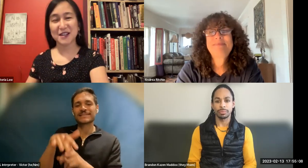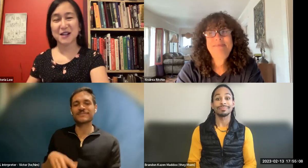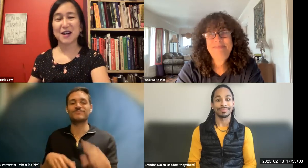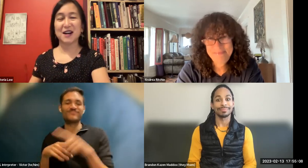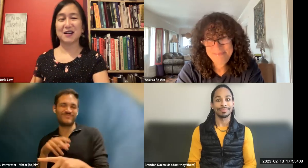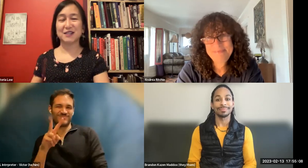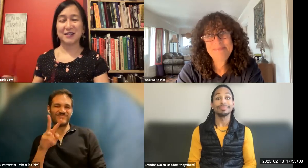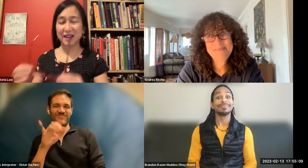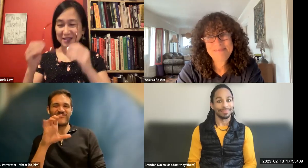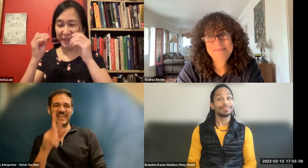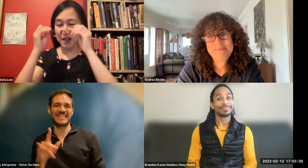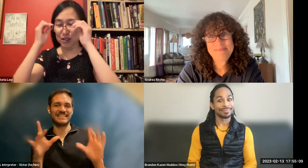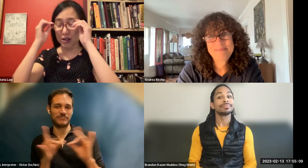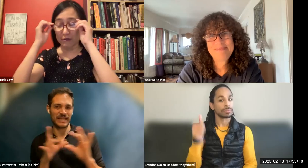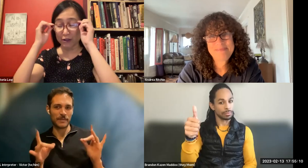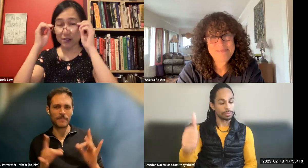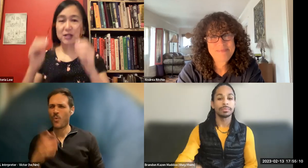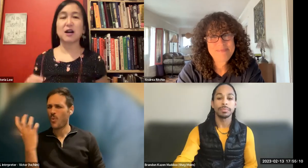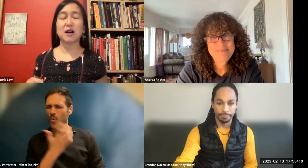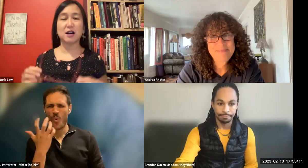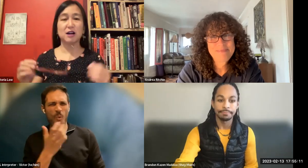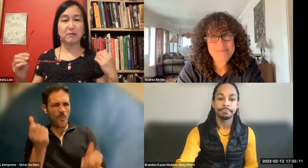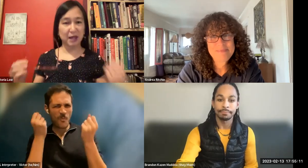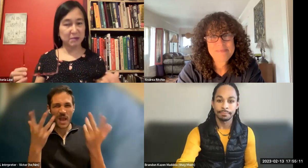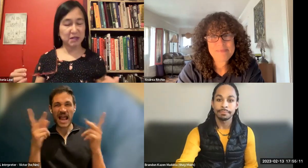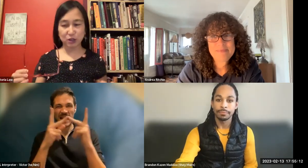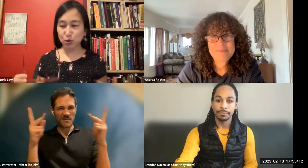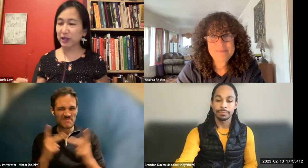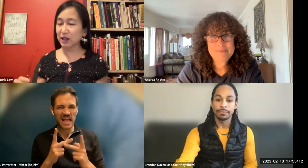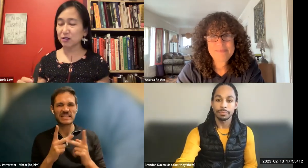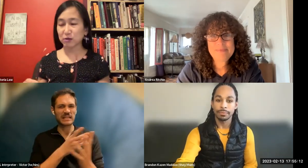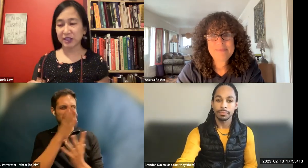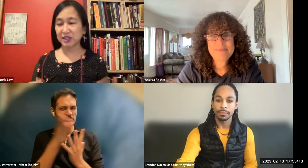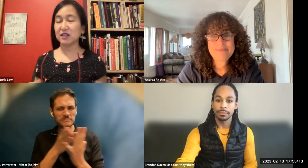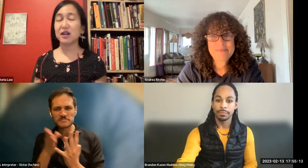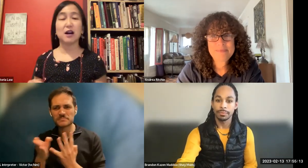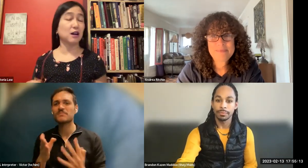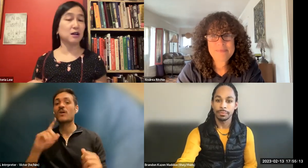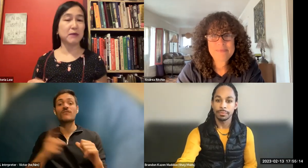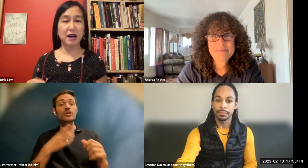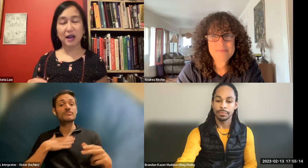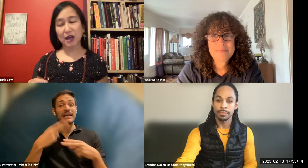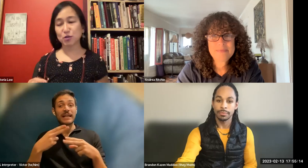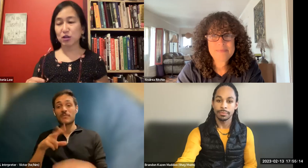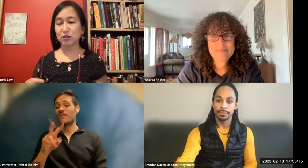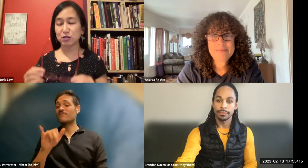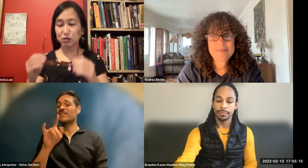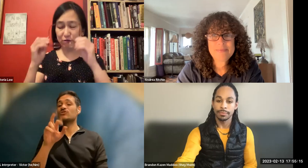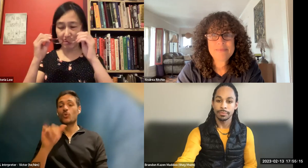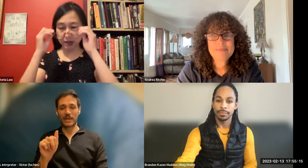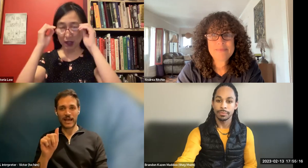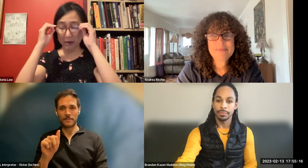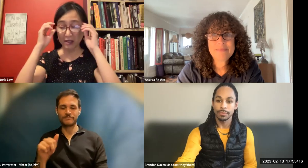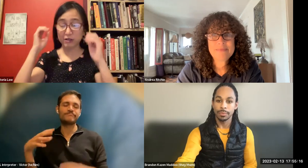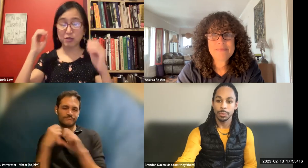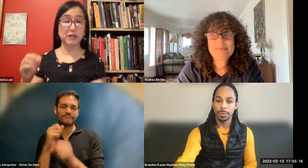places. Yes. So first, my name is Victoria or Vicky. I am talking to you